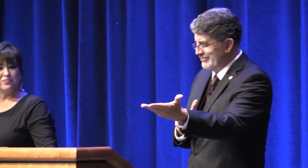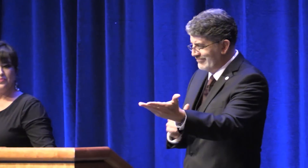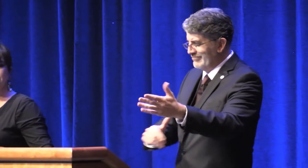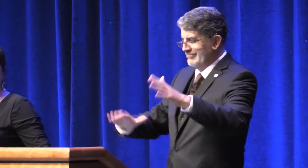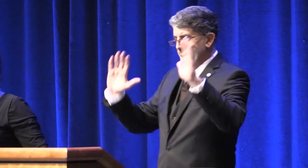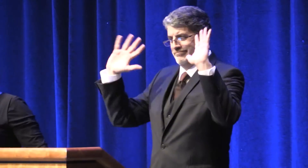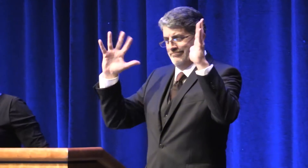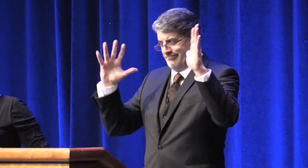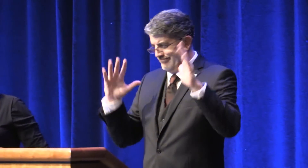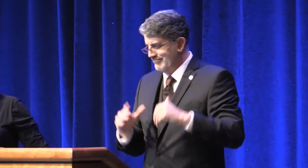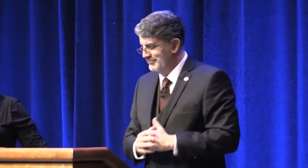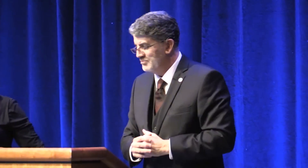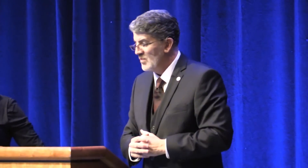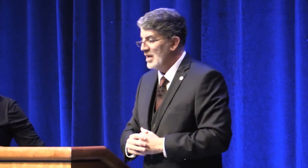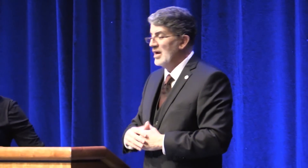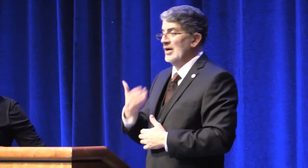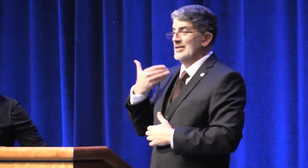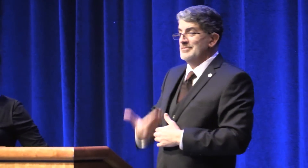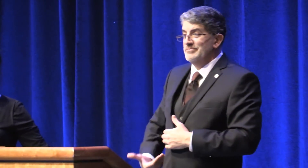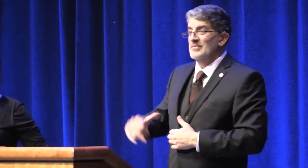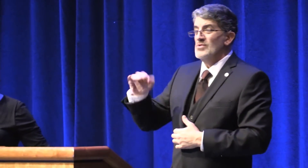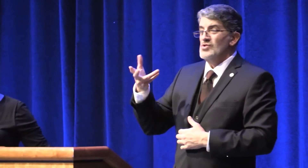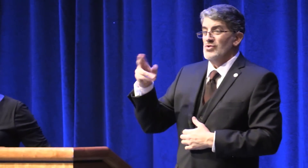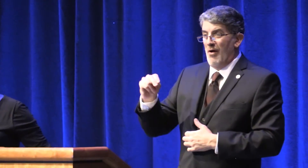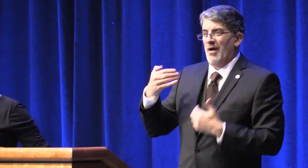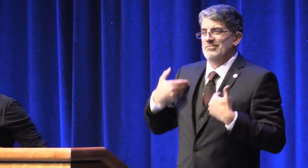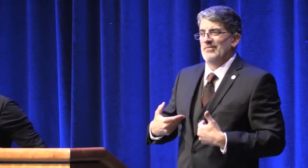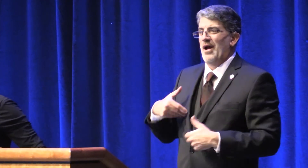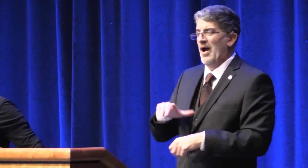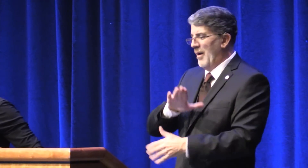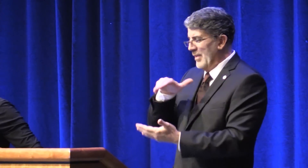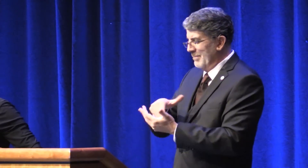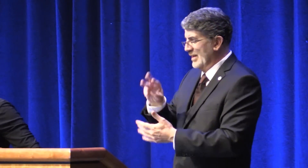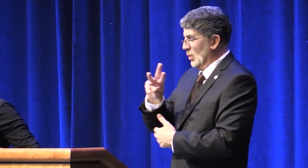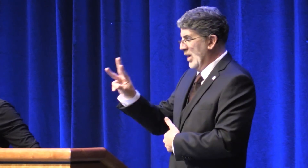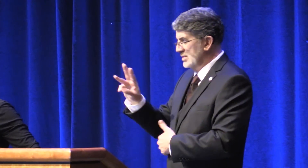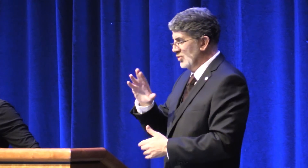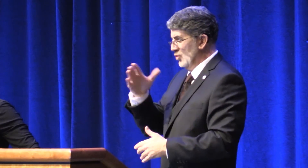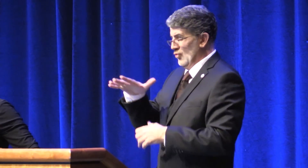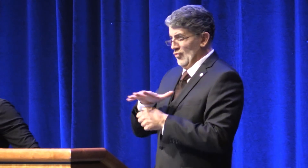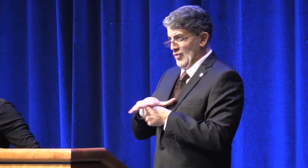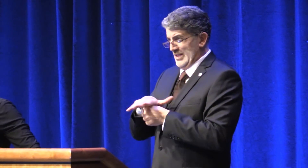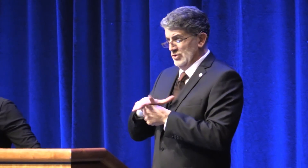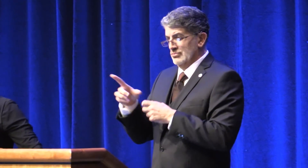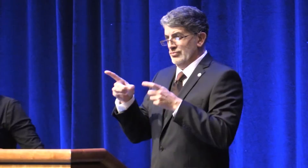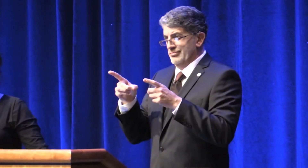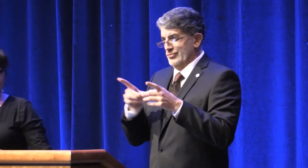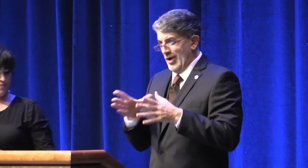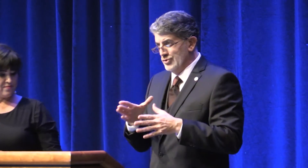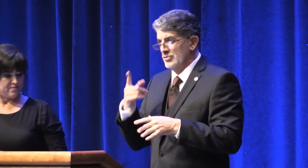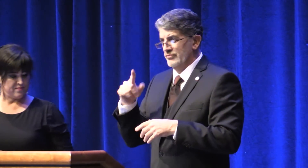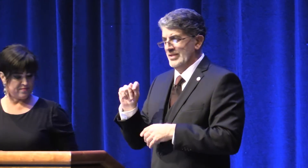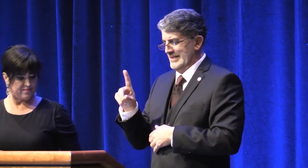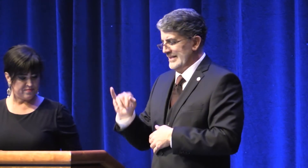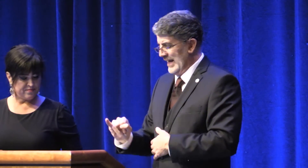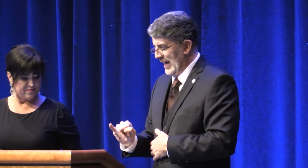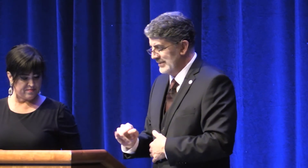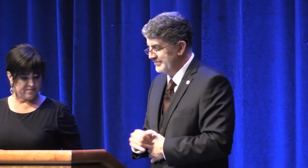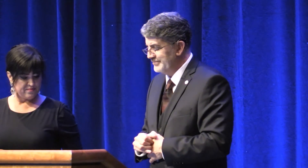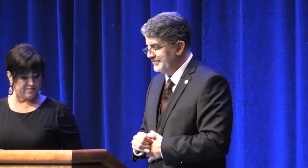we've been so inspired to work with Sheila as our president. Myself, John, I'm the Midwest Regional